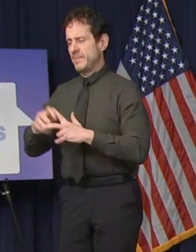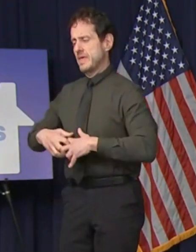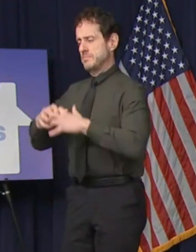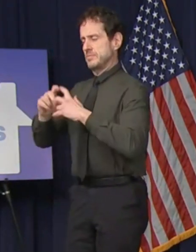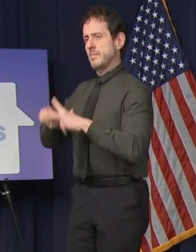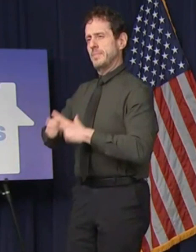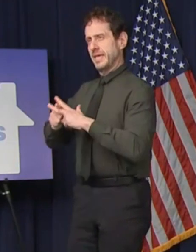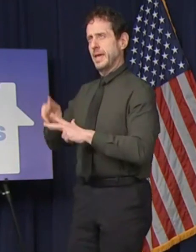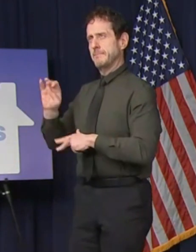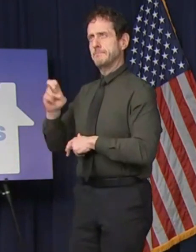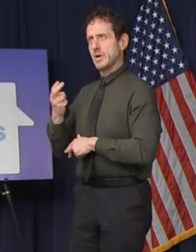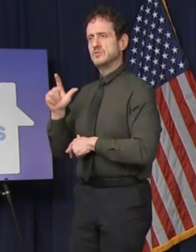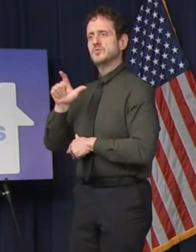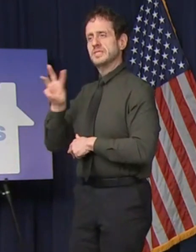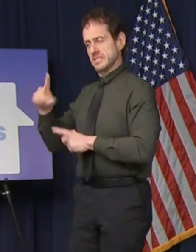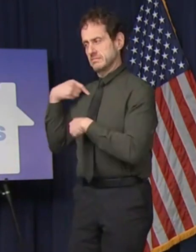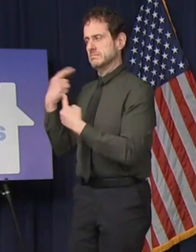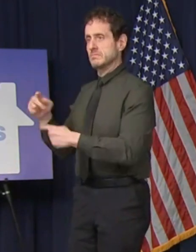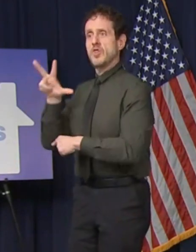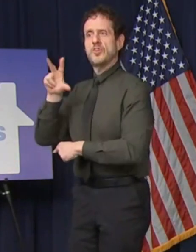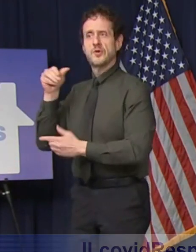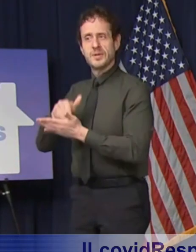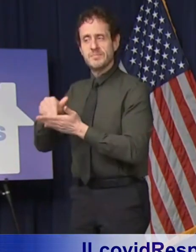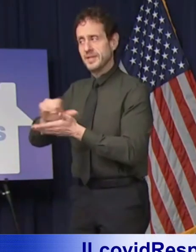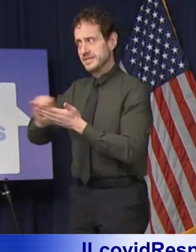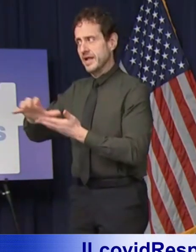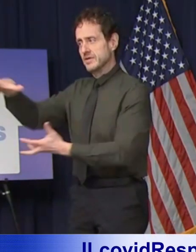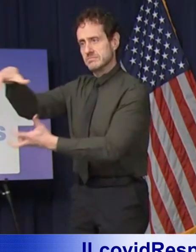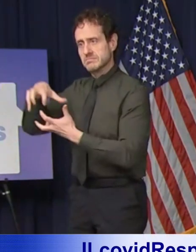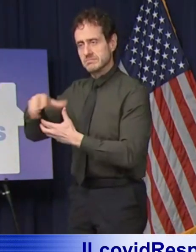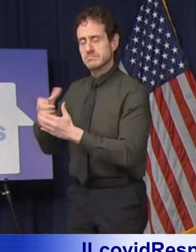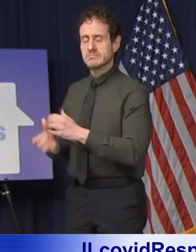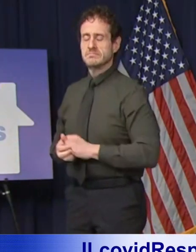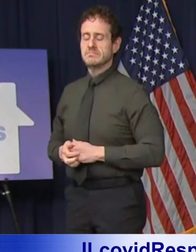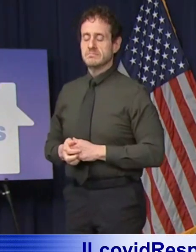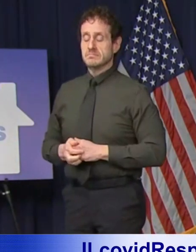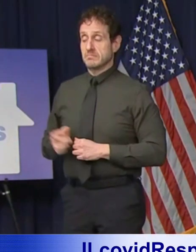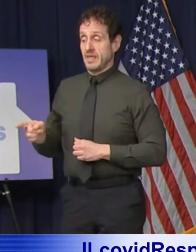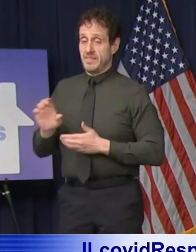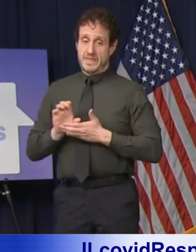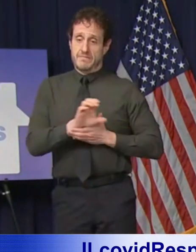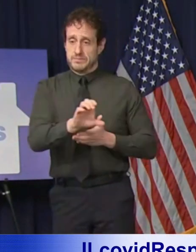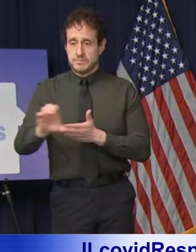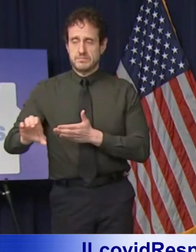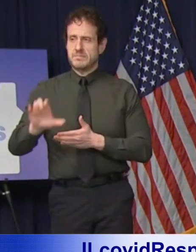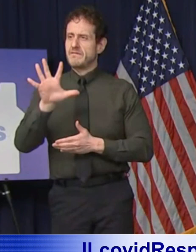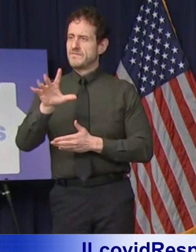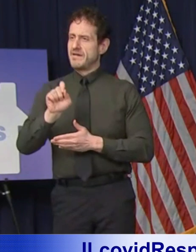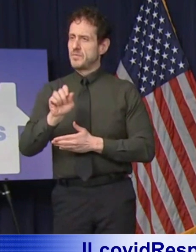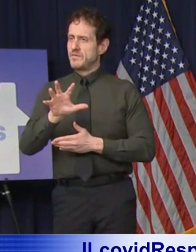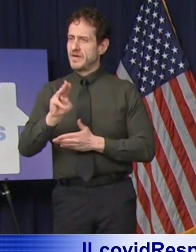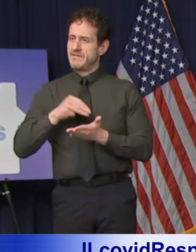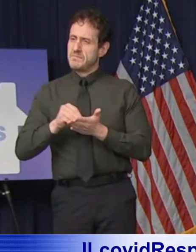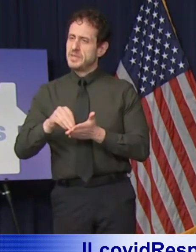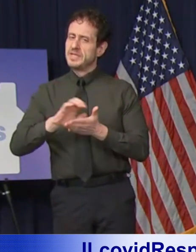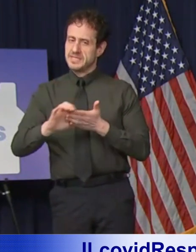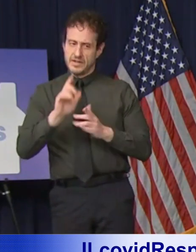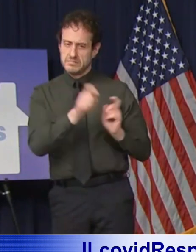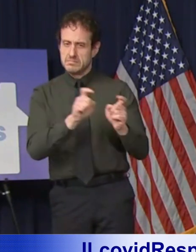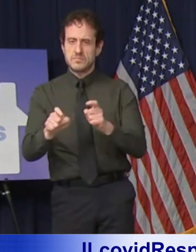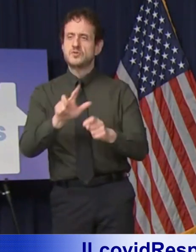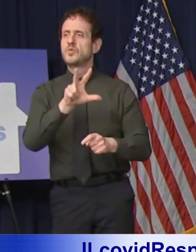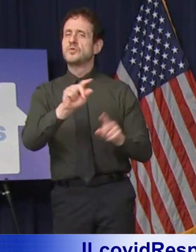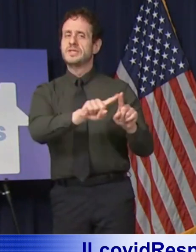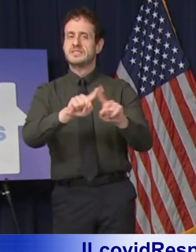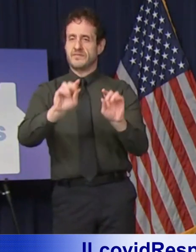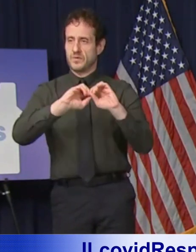may recall that earlier this month, the fund distributed its first $5.5 million to 30 organizations